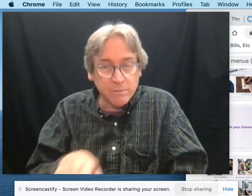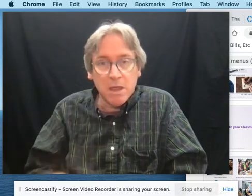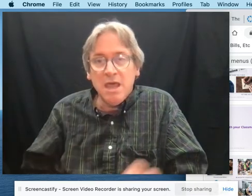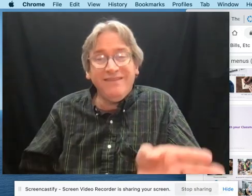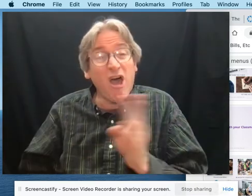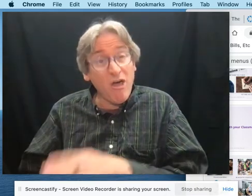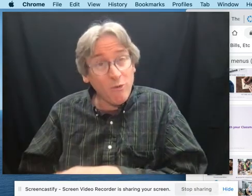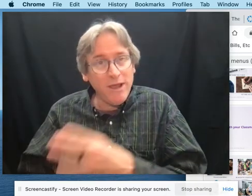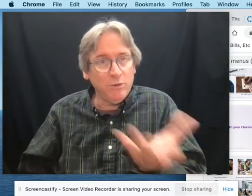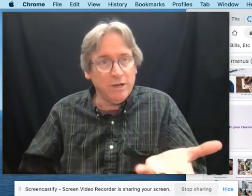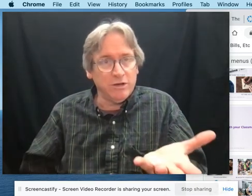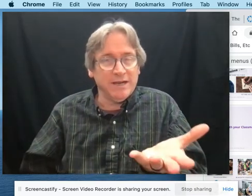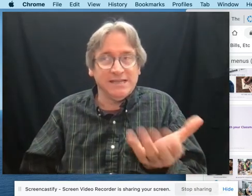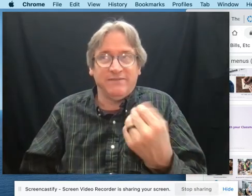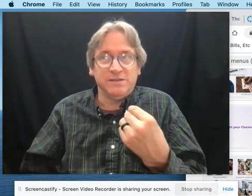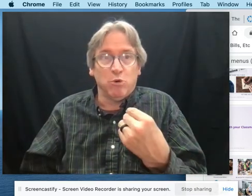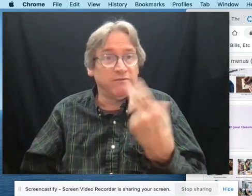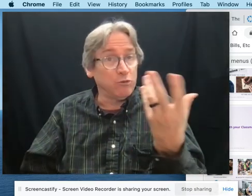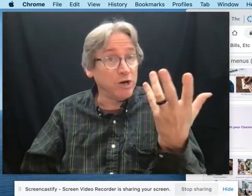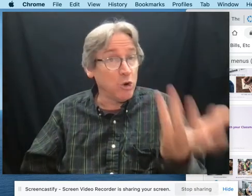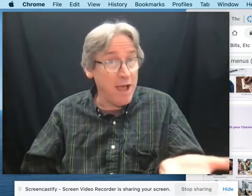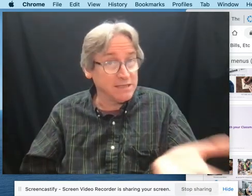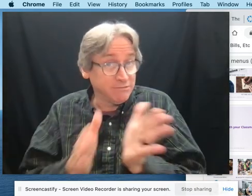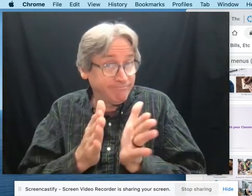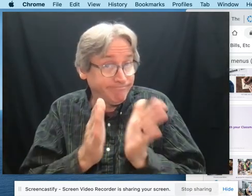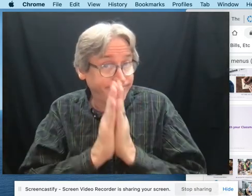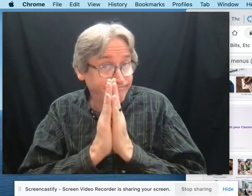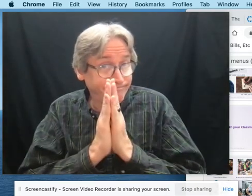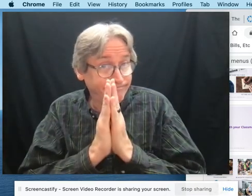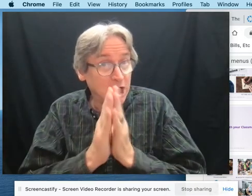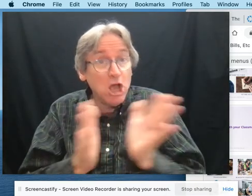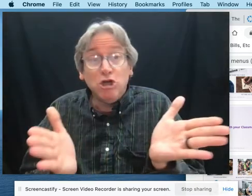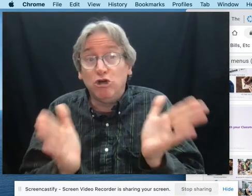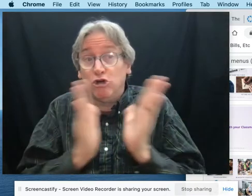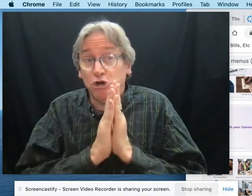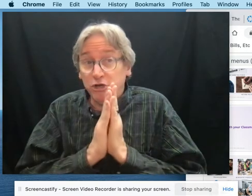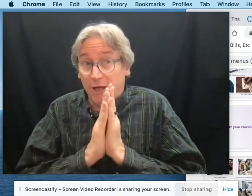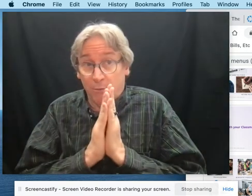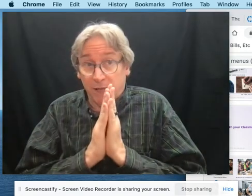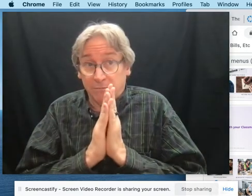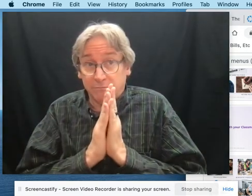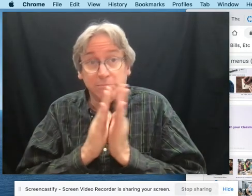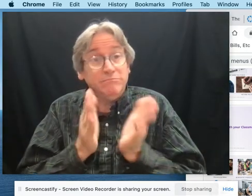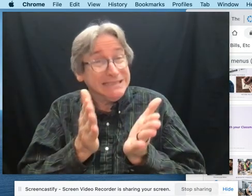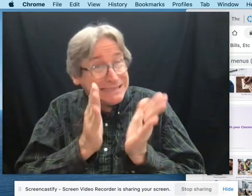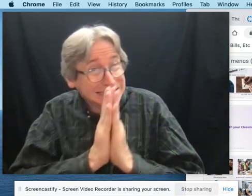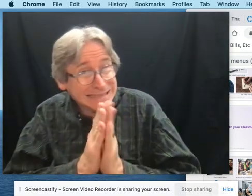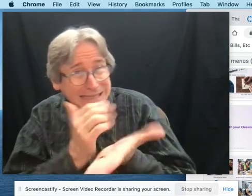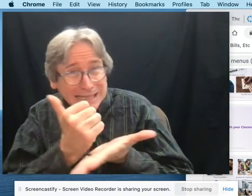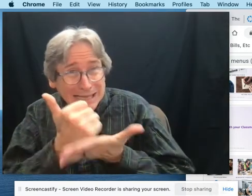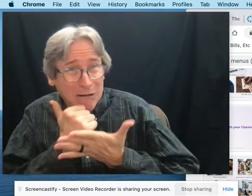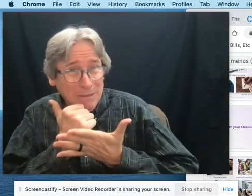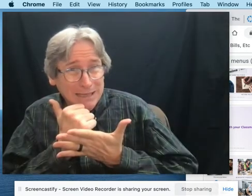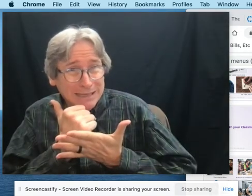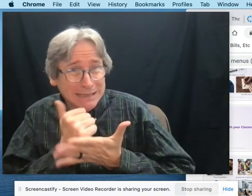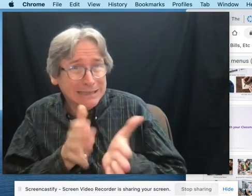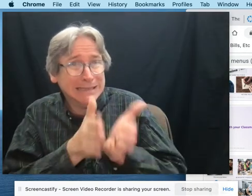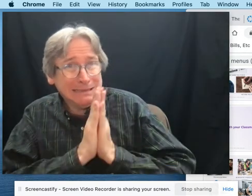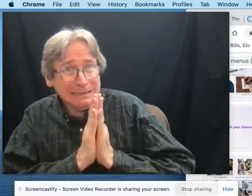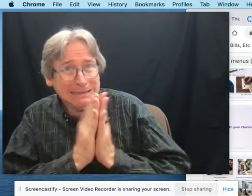you. The other way you can do it is if it's more of a request. Could you help me? Help